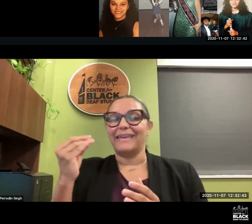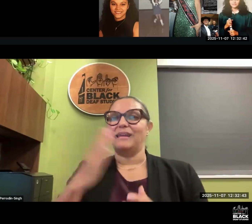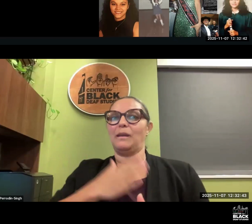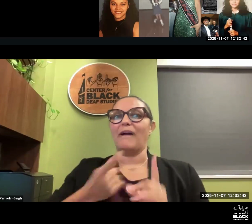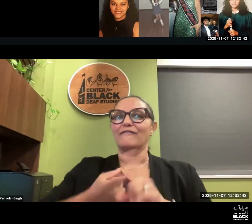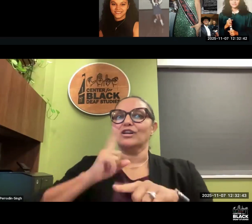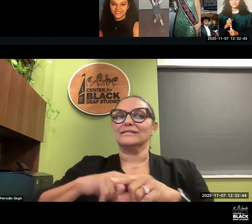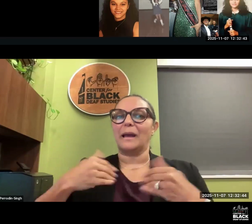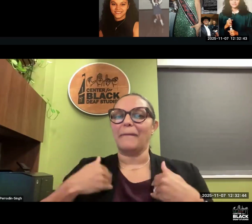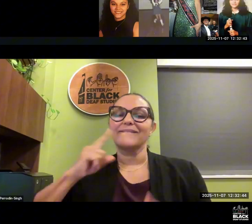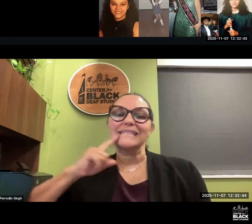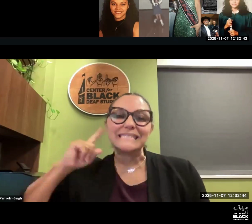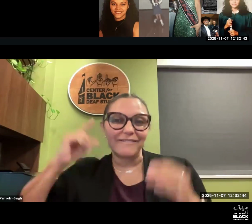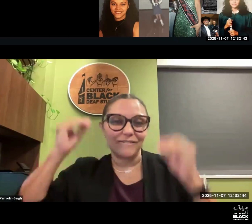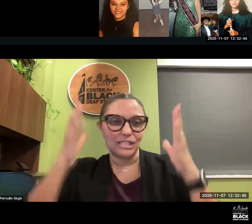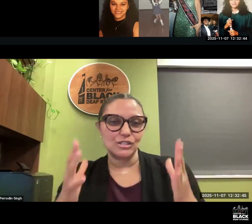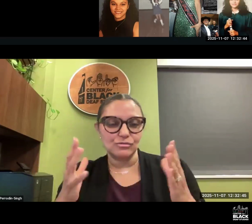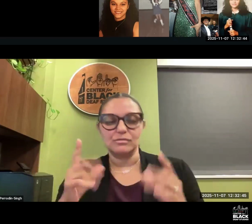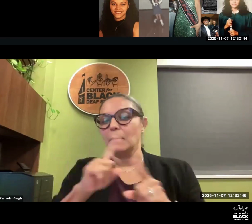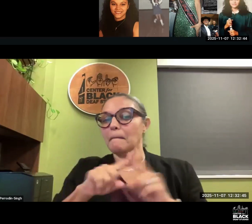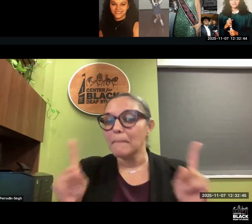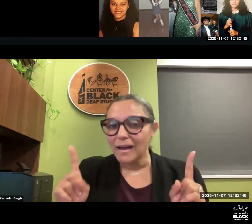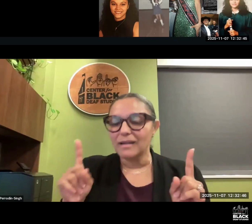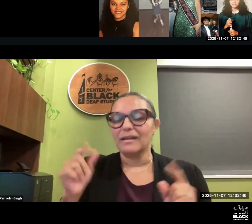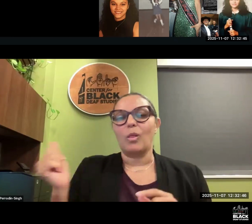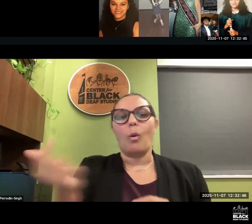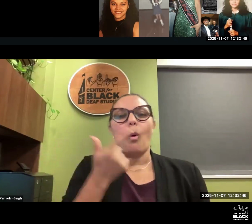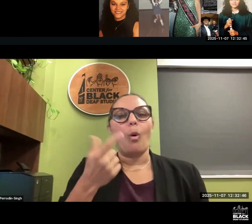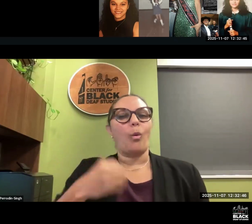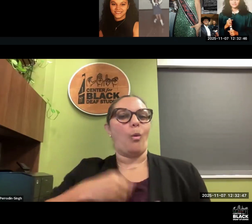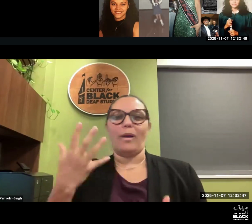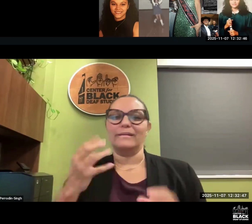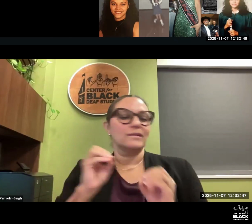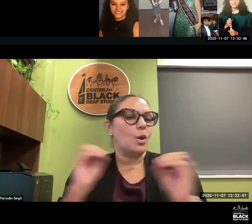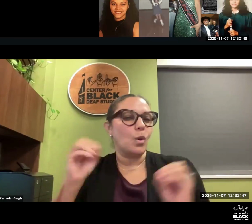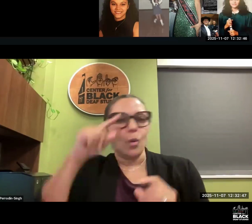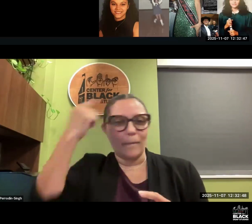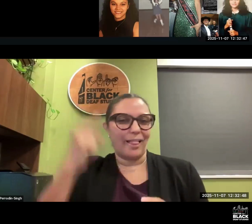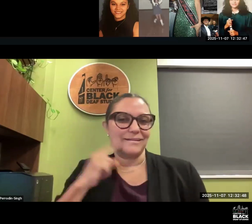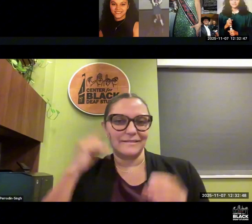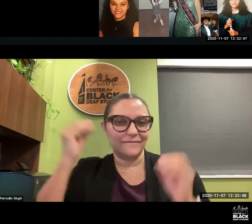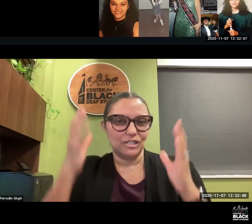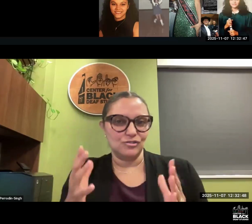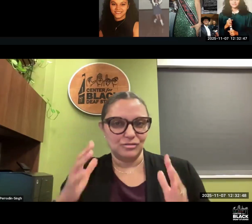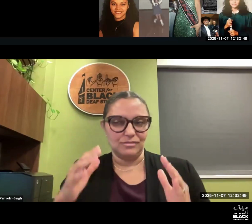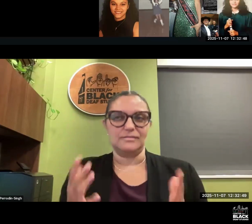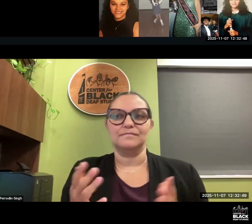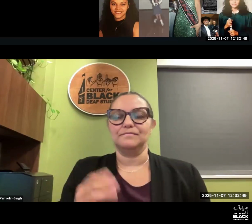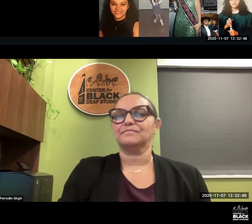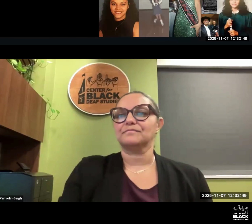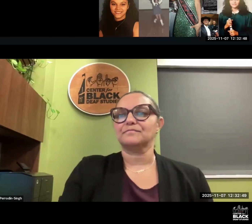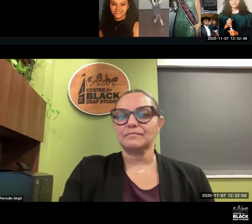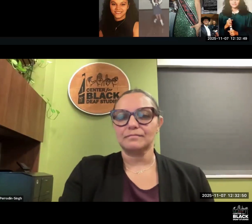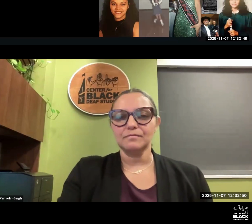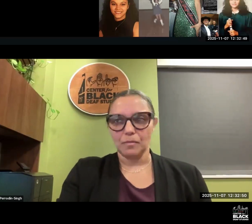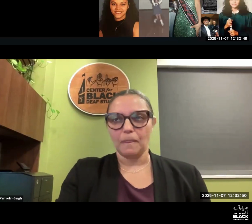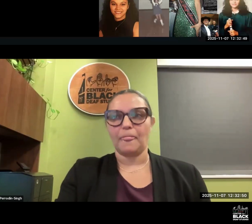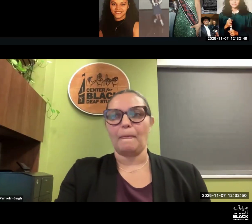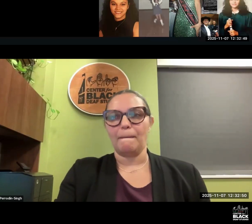first time being exposed to an interpreter, and I also remember having a deaf teacher as well, but I didn't have anyone that looked